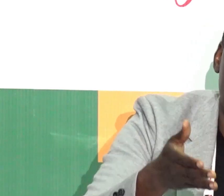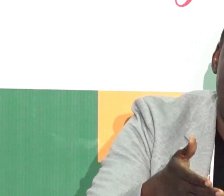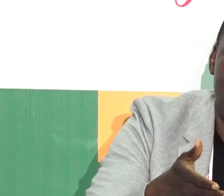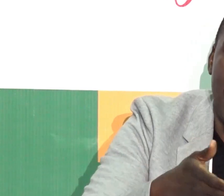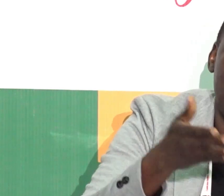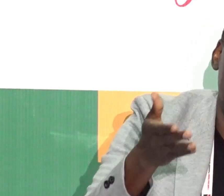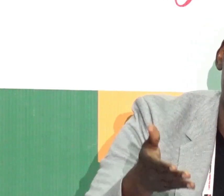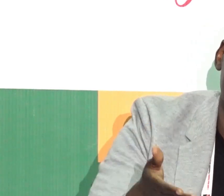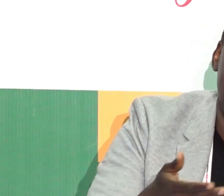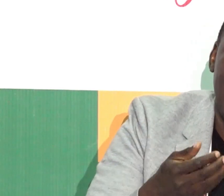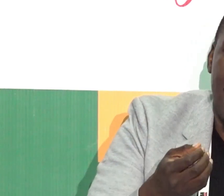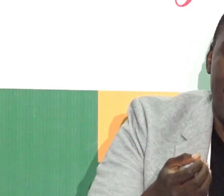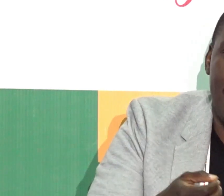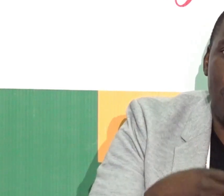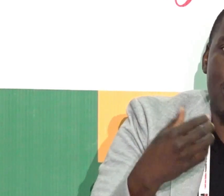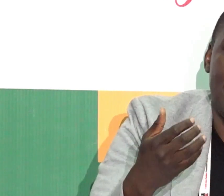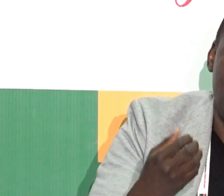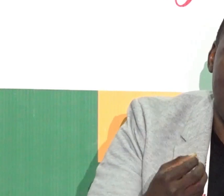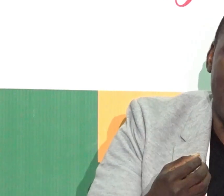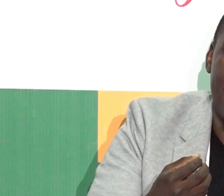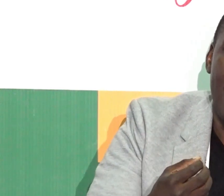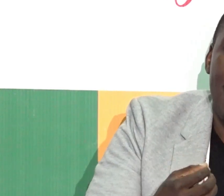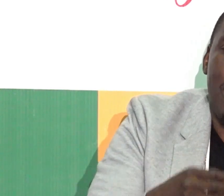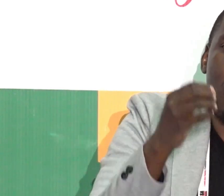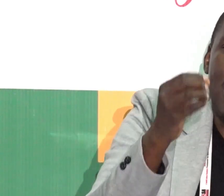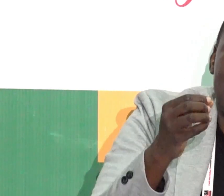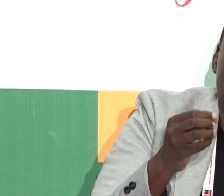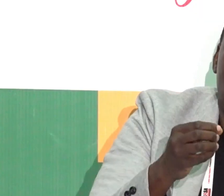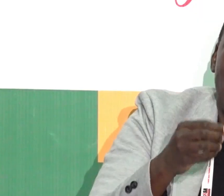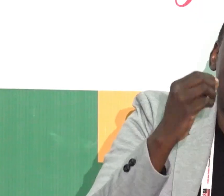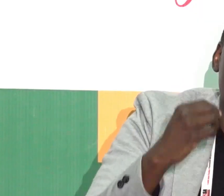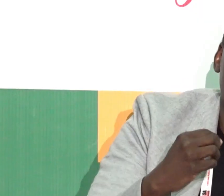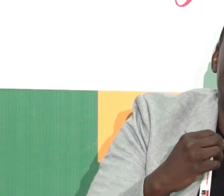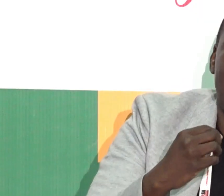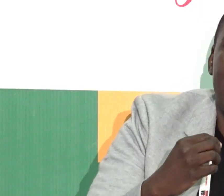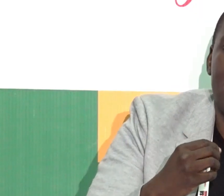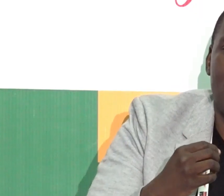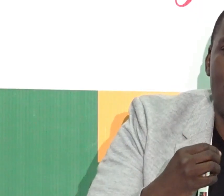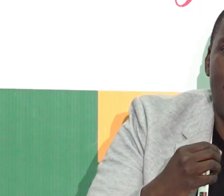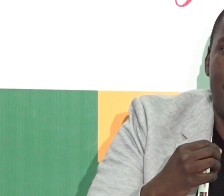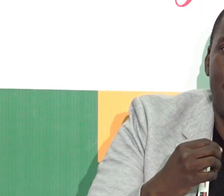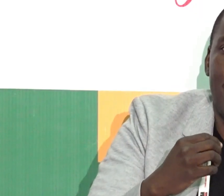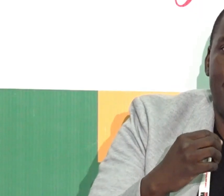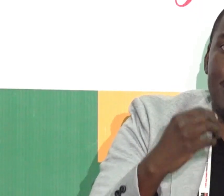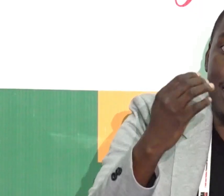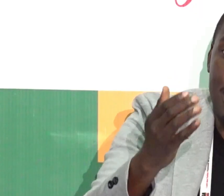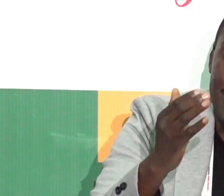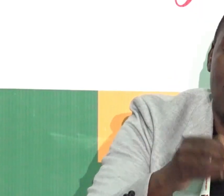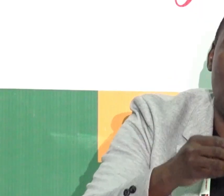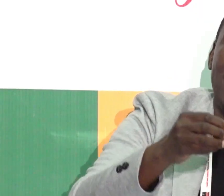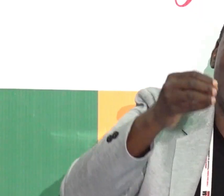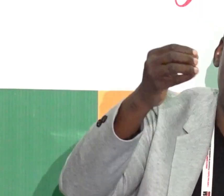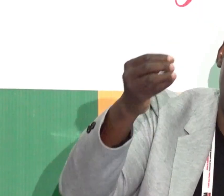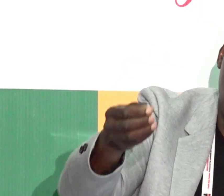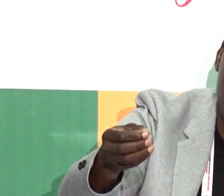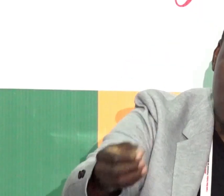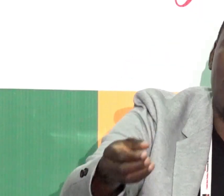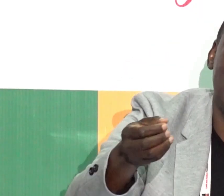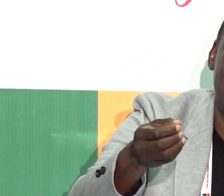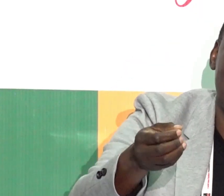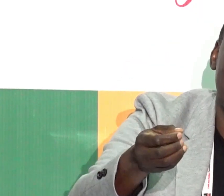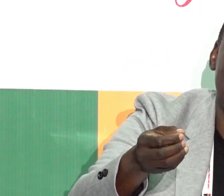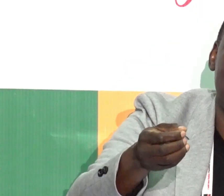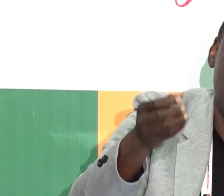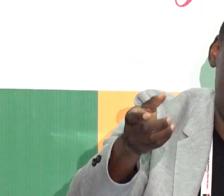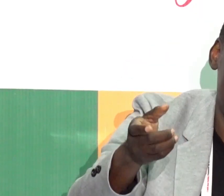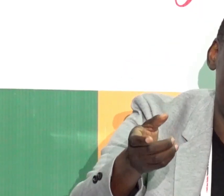on Hep B positive women. But what we are now looking at is there's a room that they may stop